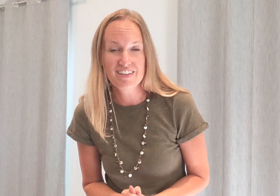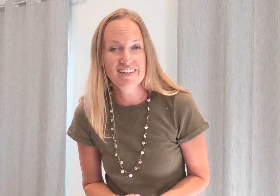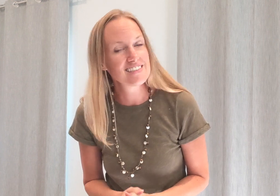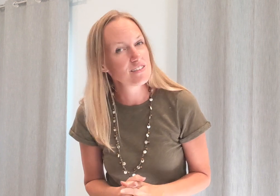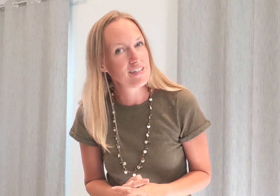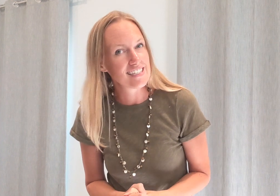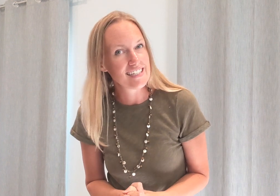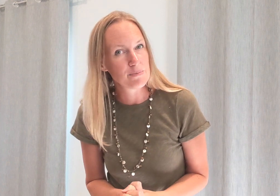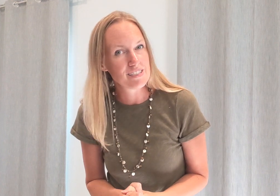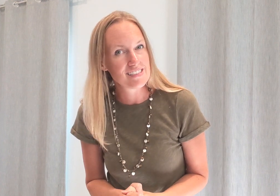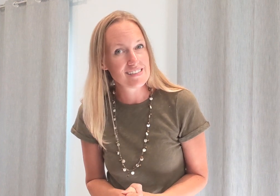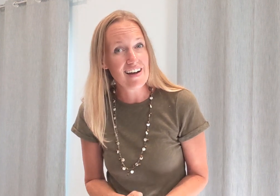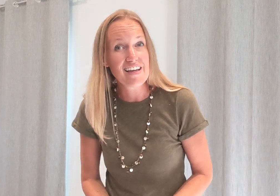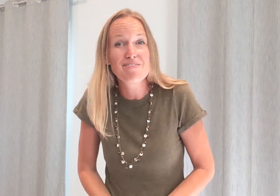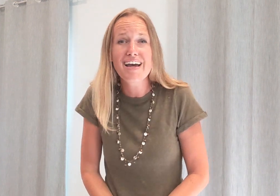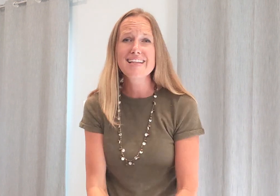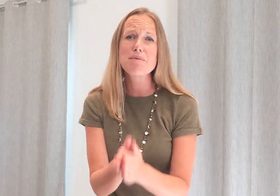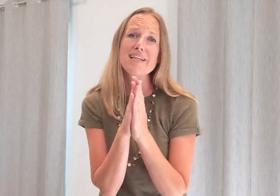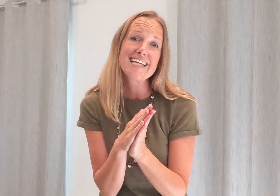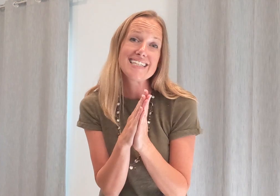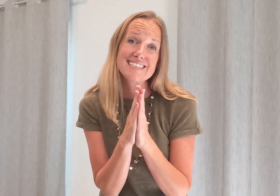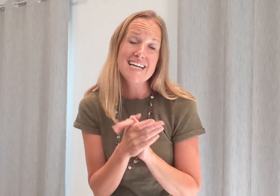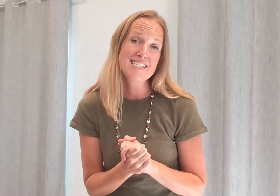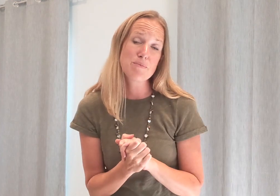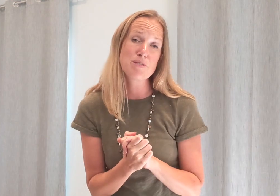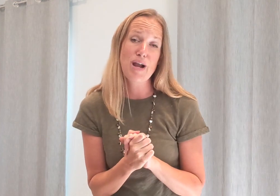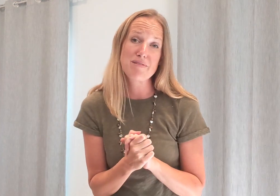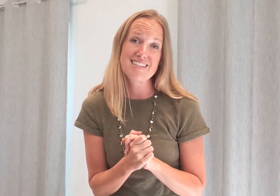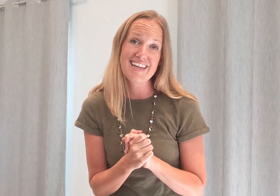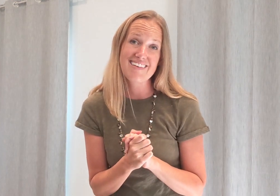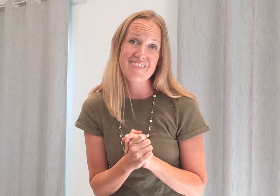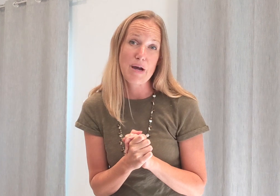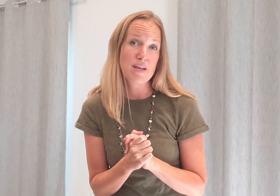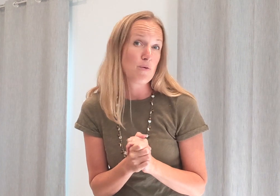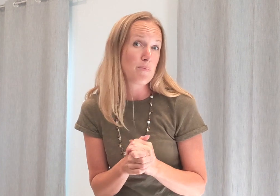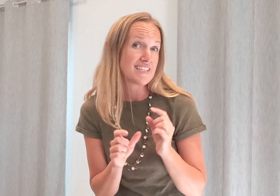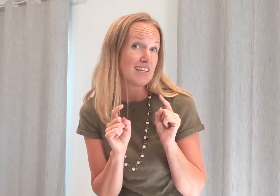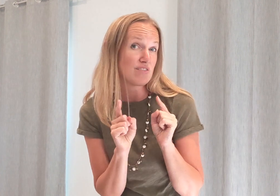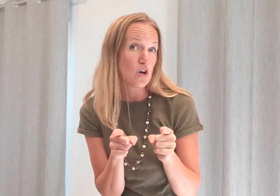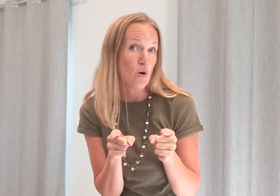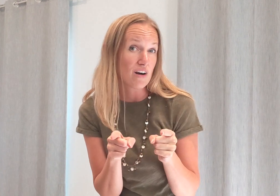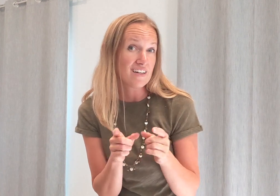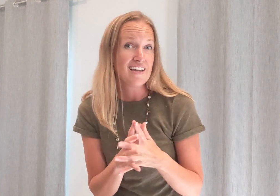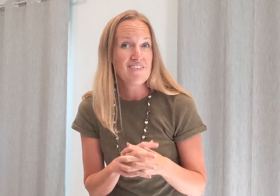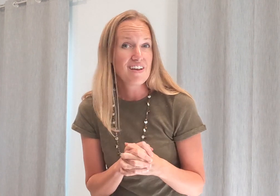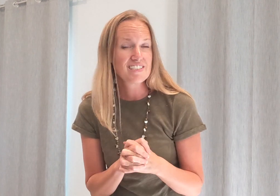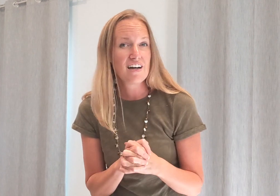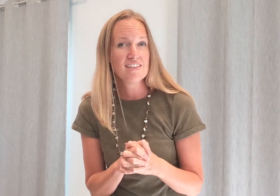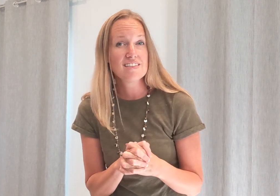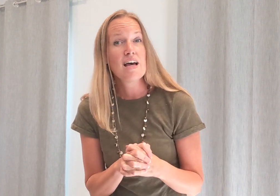lyrics, as well as a link to purchase a song. And finally, please subscribe to the channel. That way you won't miss any of your favorite songs. But